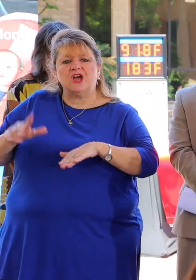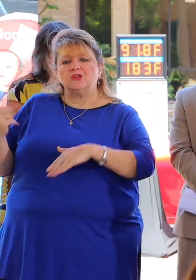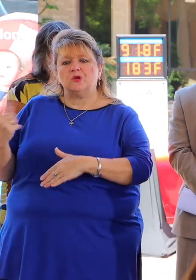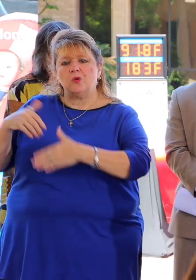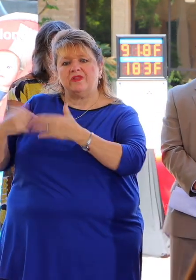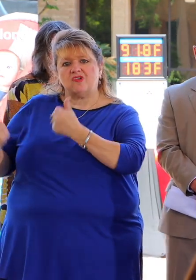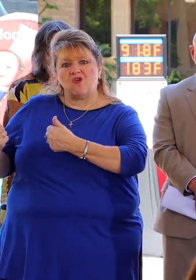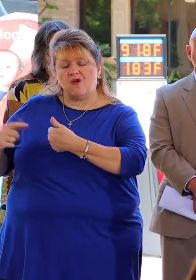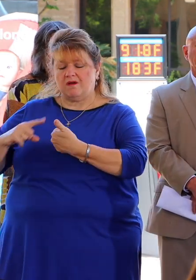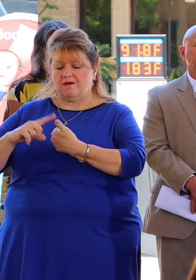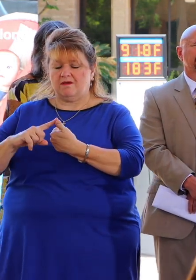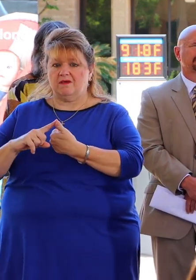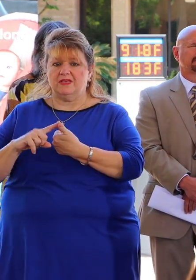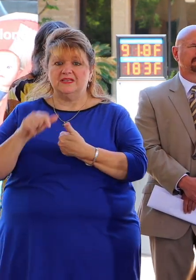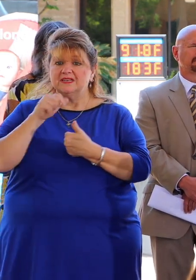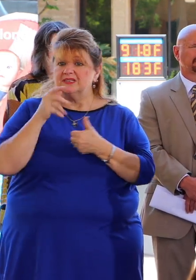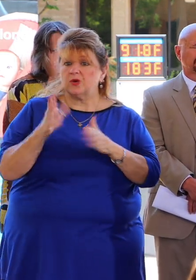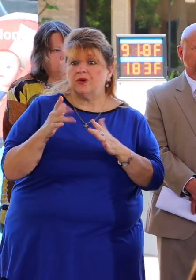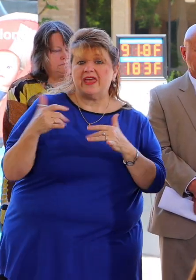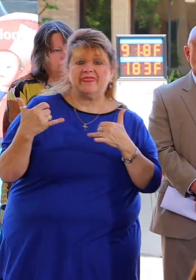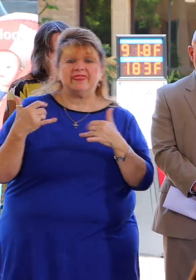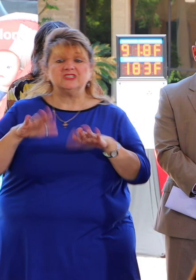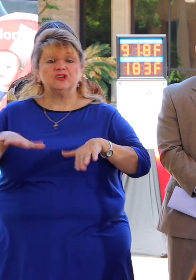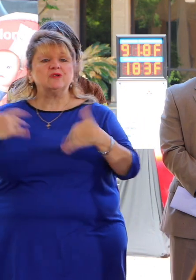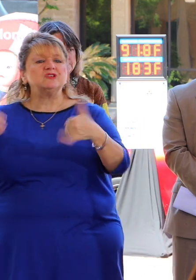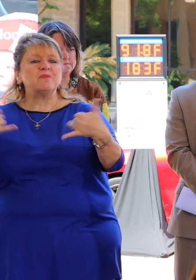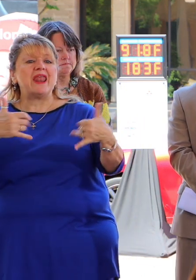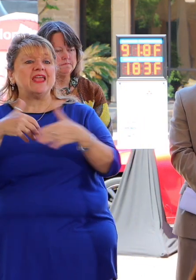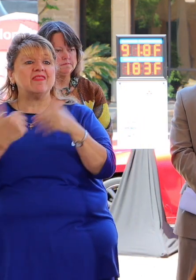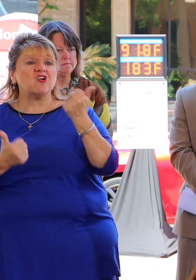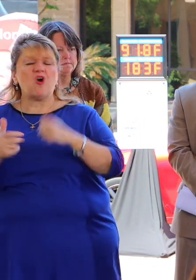car. Don't let your children play in a car.